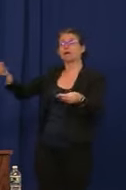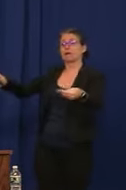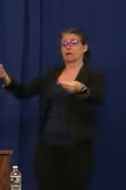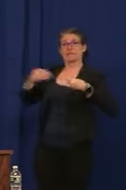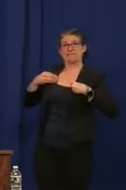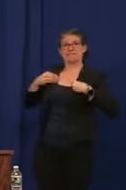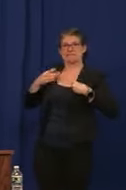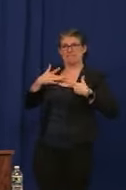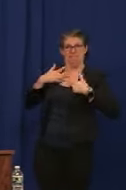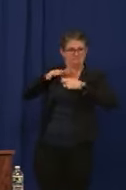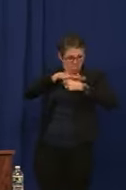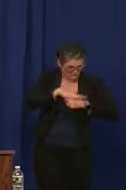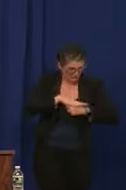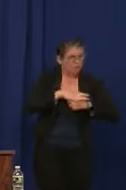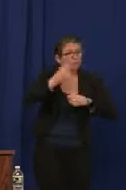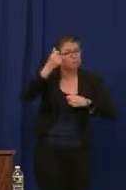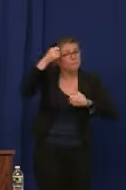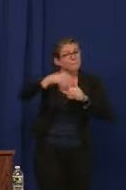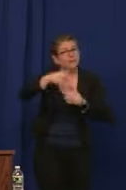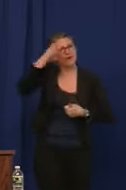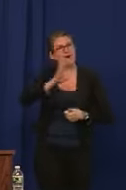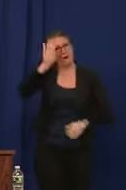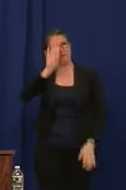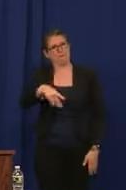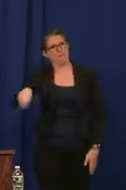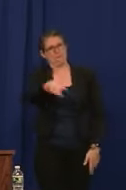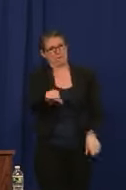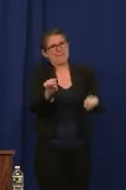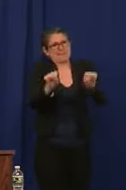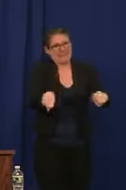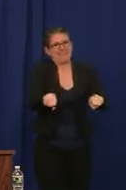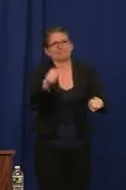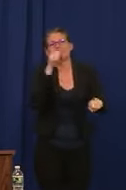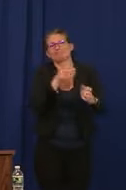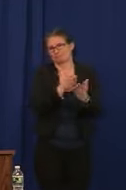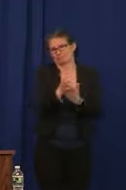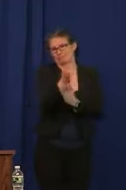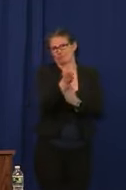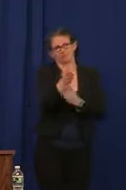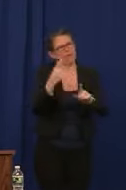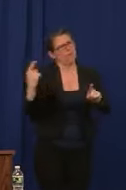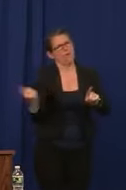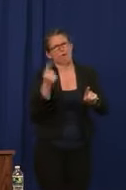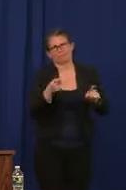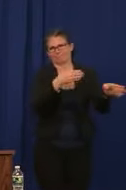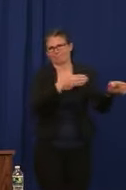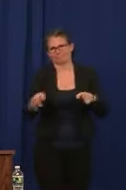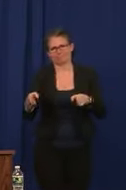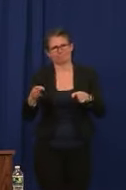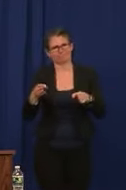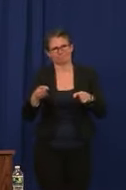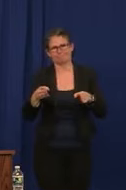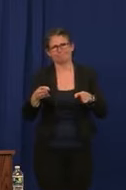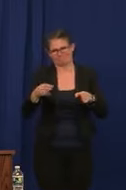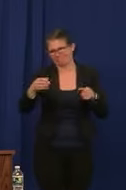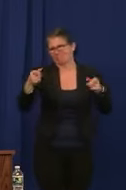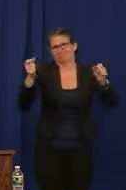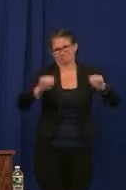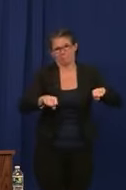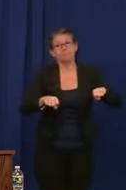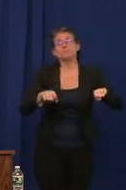Without question, the burden for us now is heavy, but Maine people can carry it, and we will carry